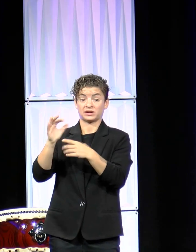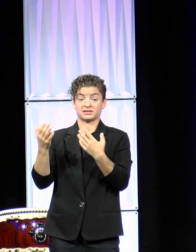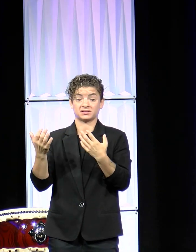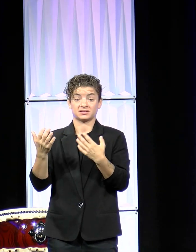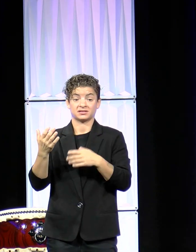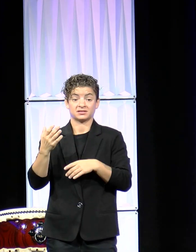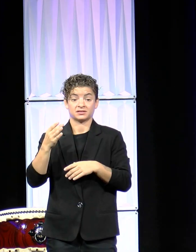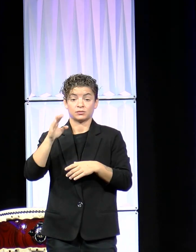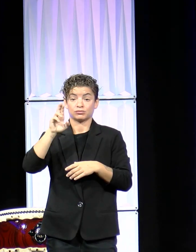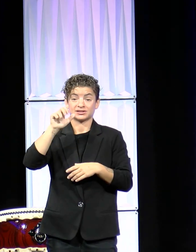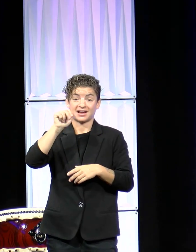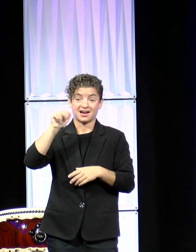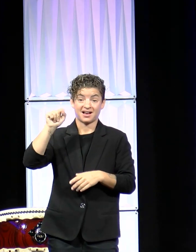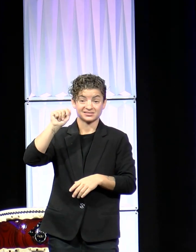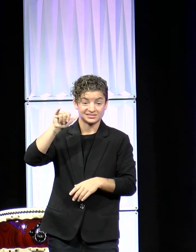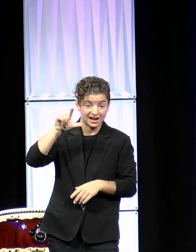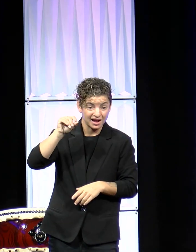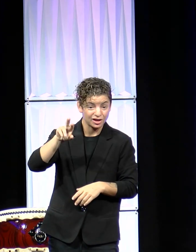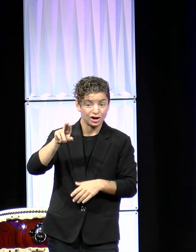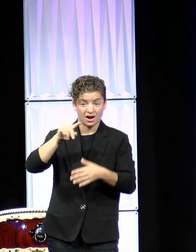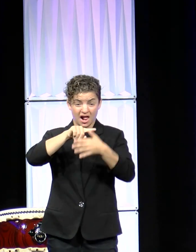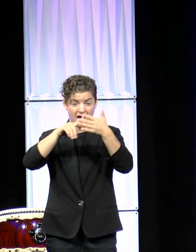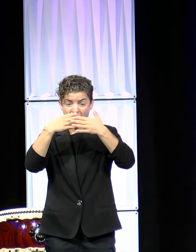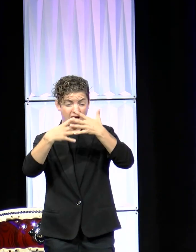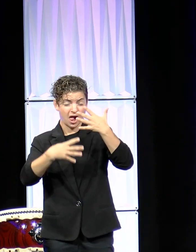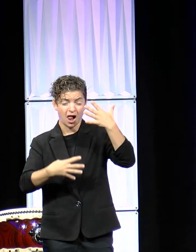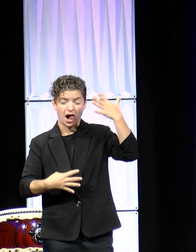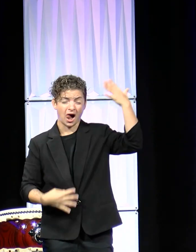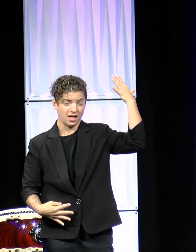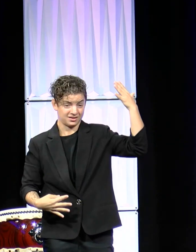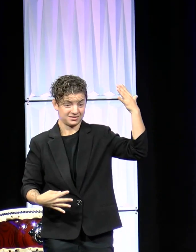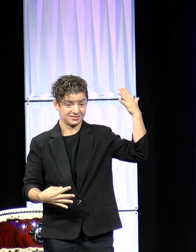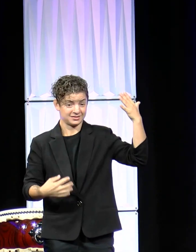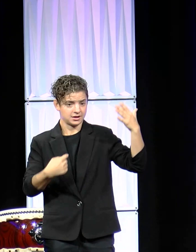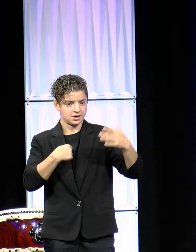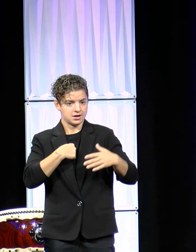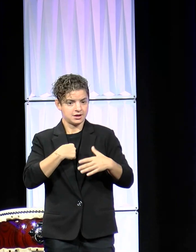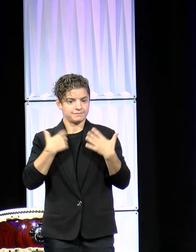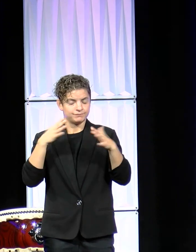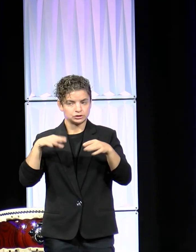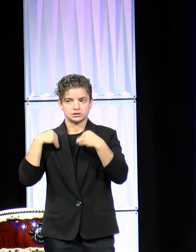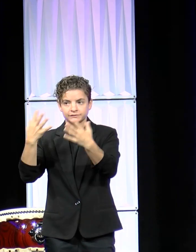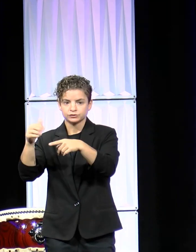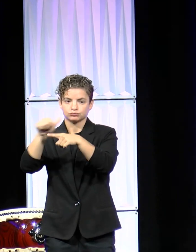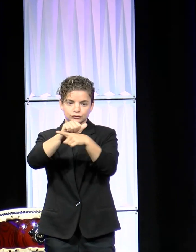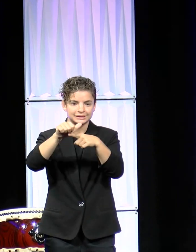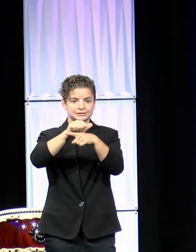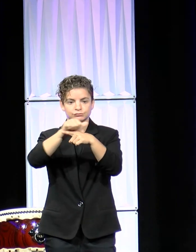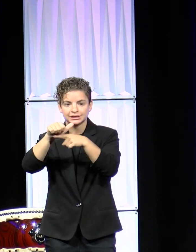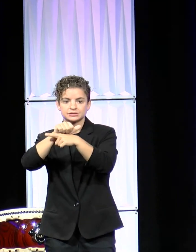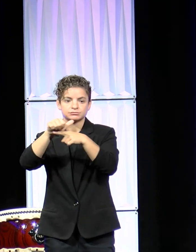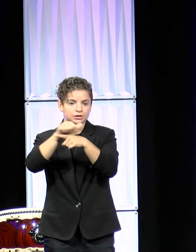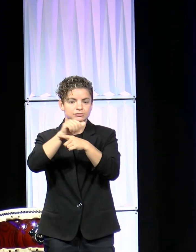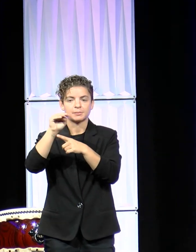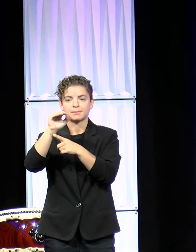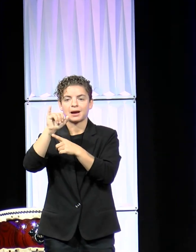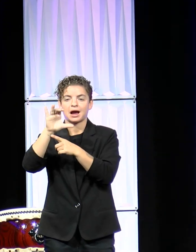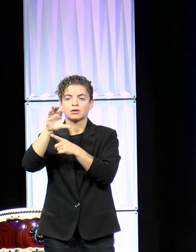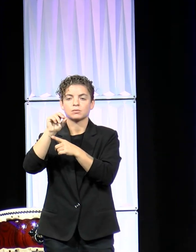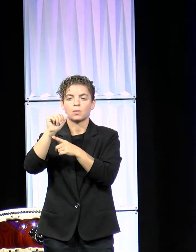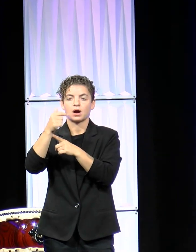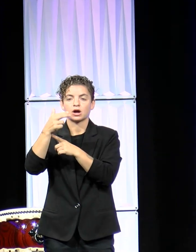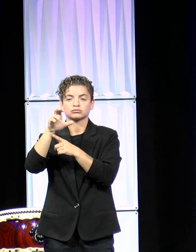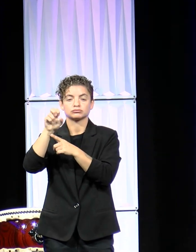to do trainings on things like microaggressions. So I've gone to employment settings, corporations,